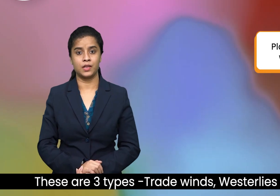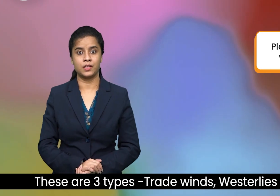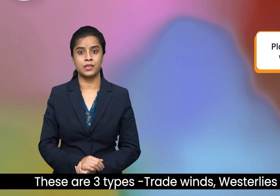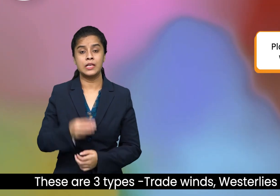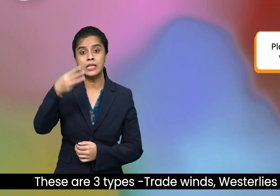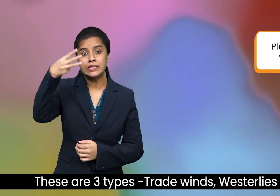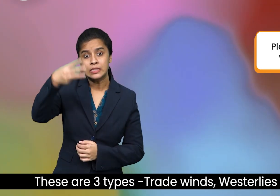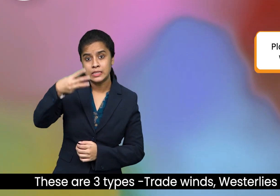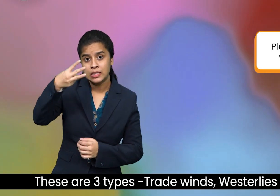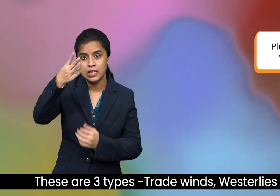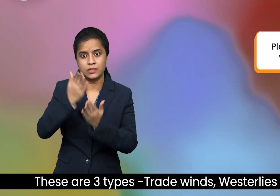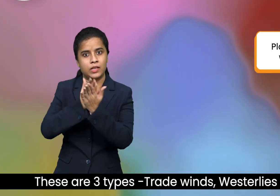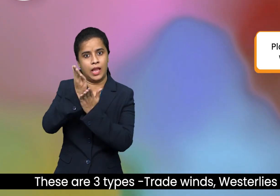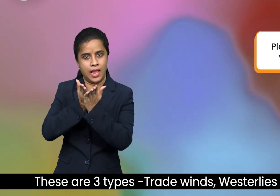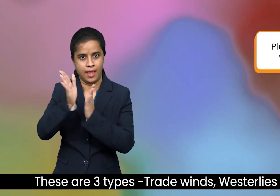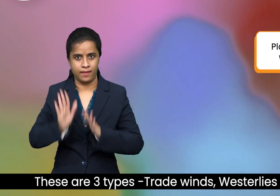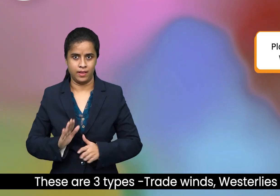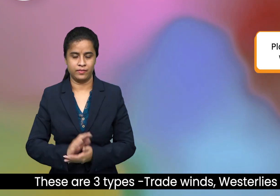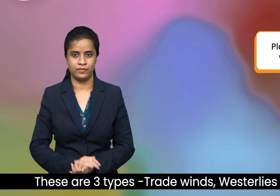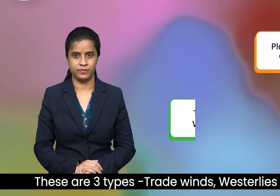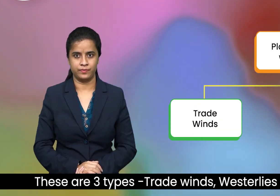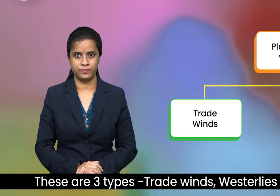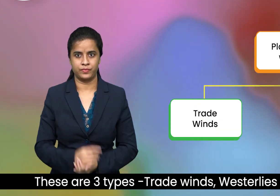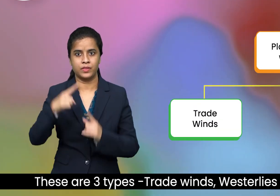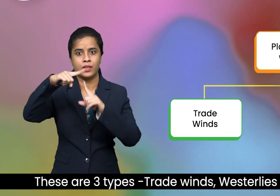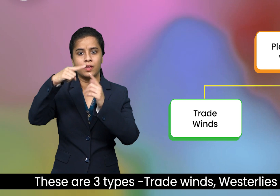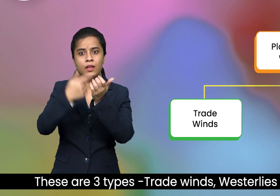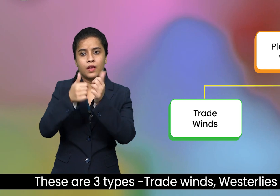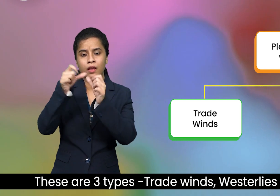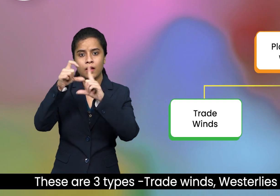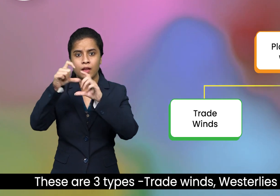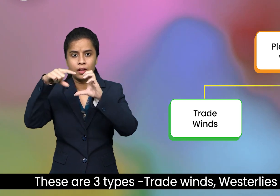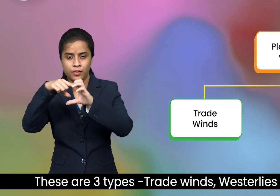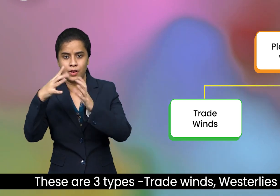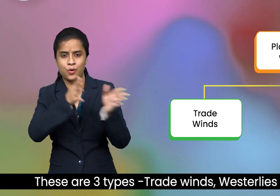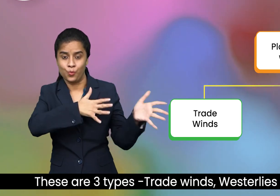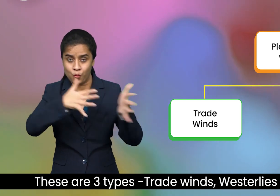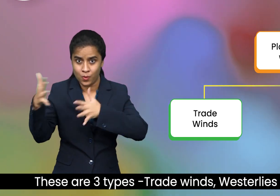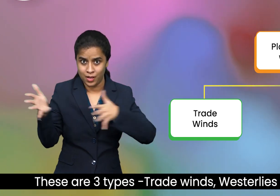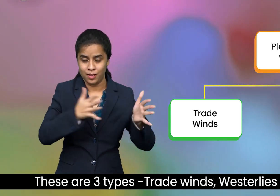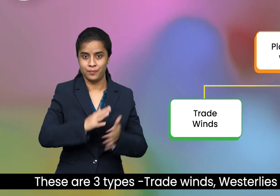These are three types: trade winds,